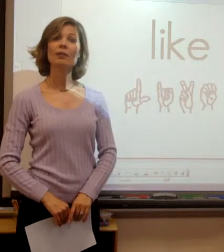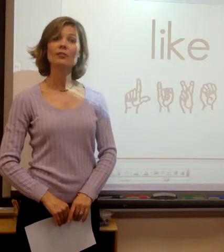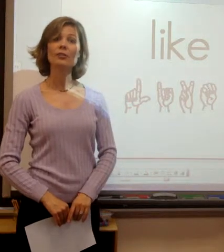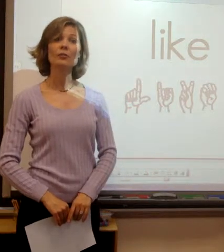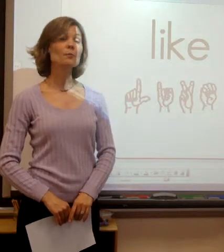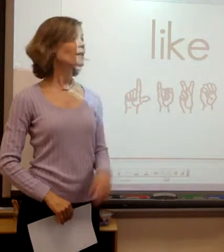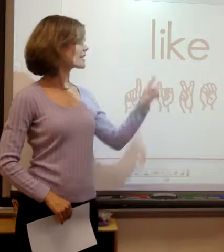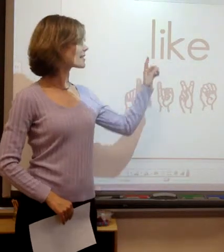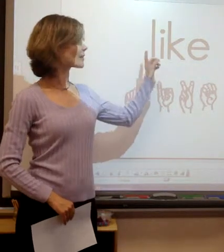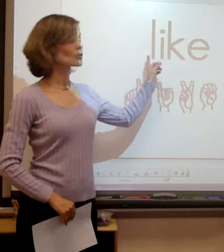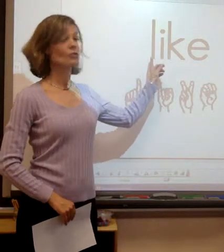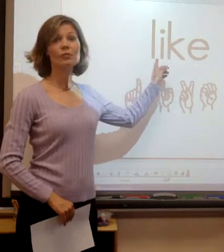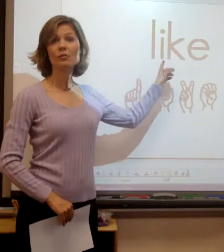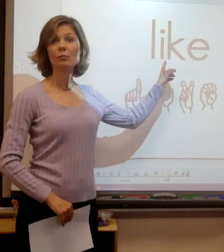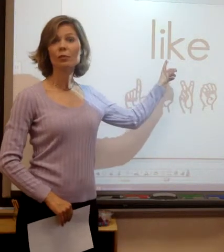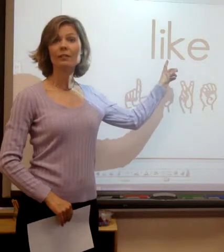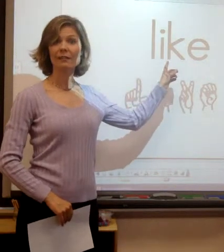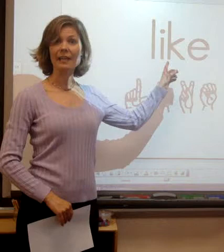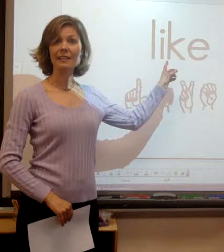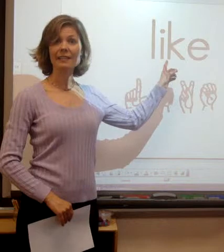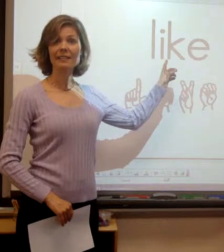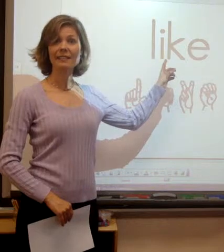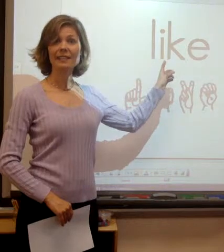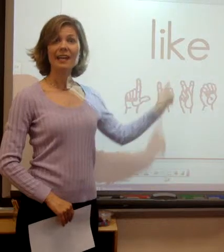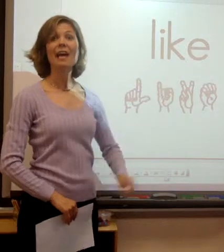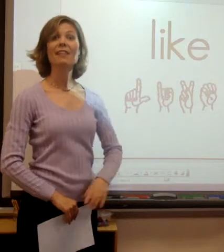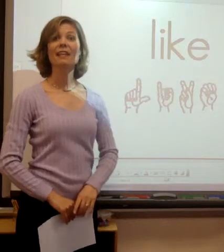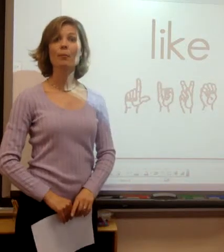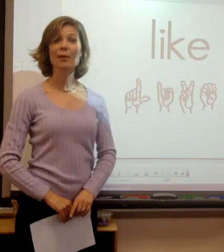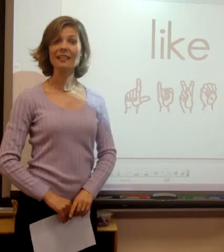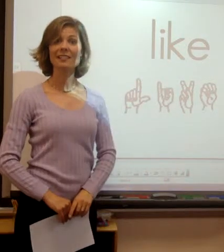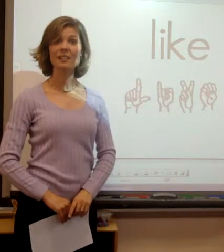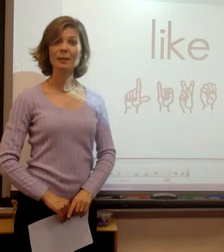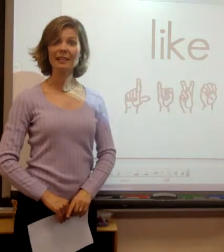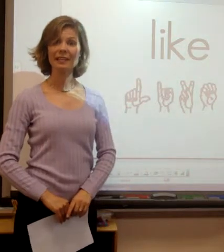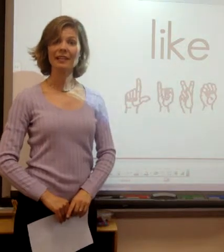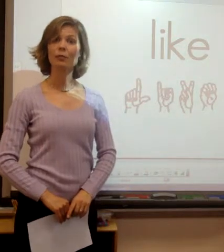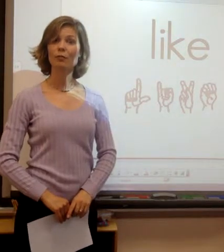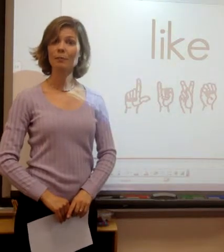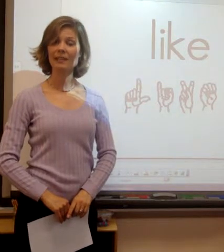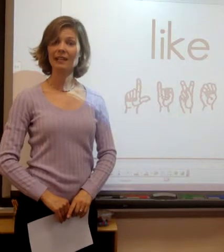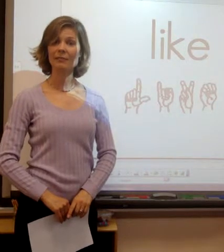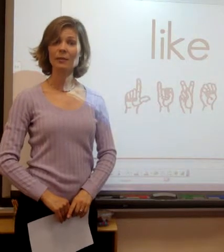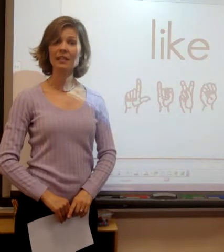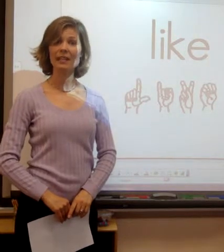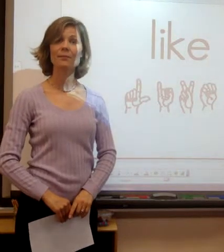I'll do is I'll introduce the word like, and then I'll practice spelling, and they'll repeat after me.